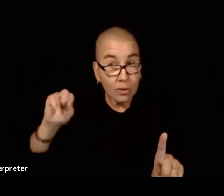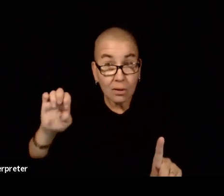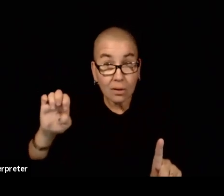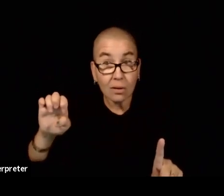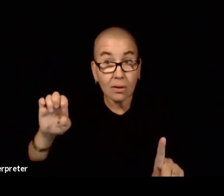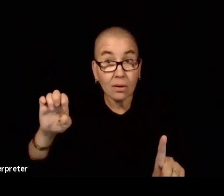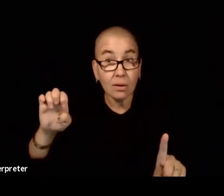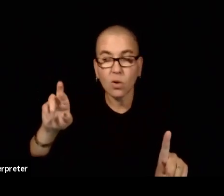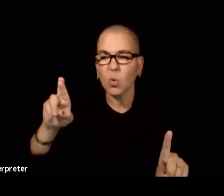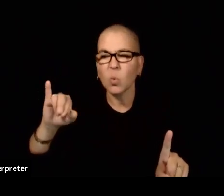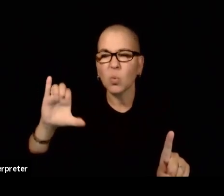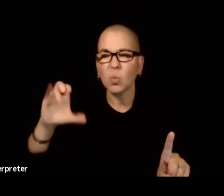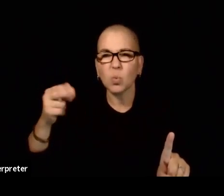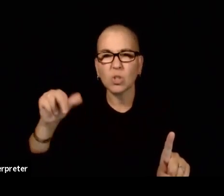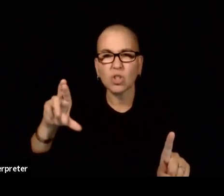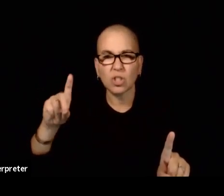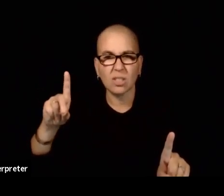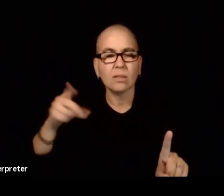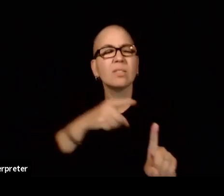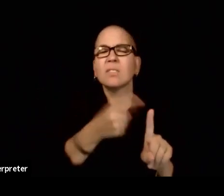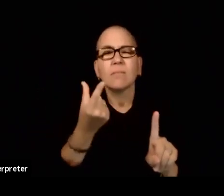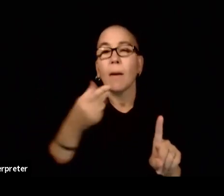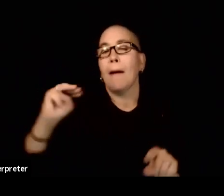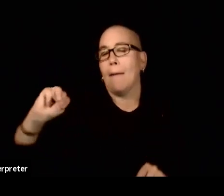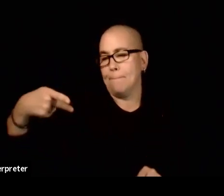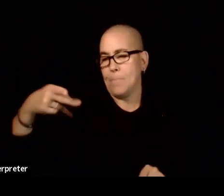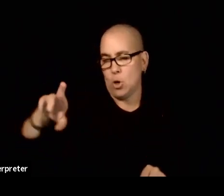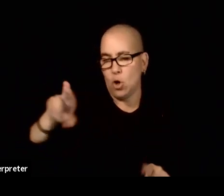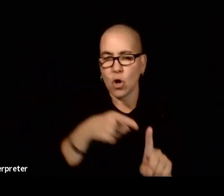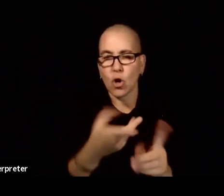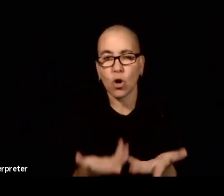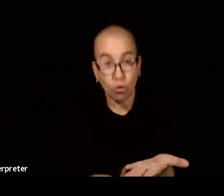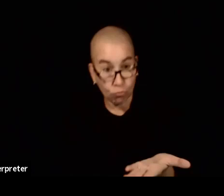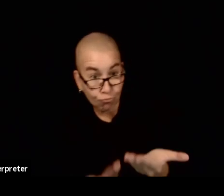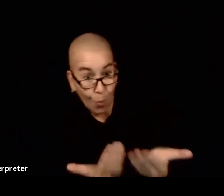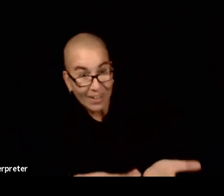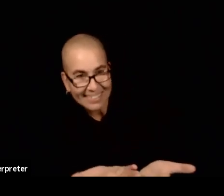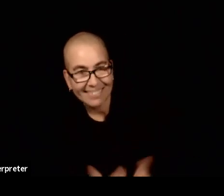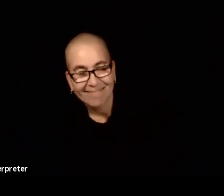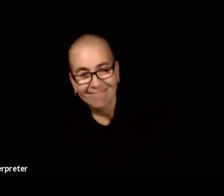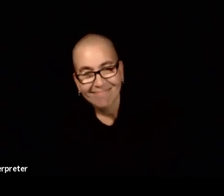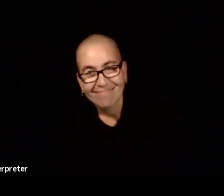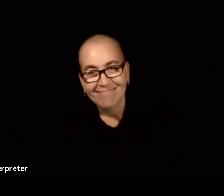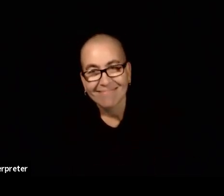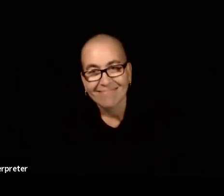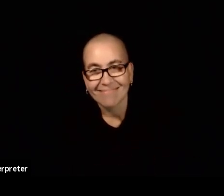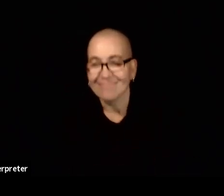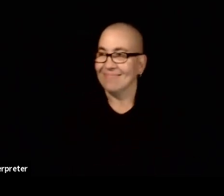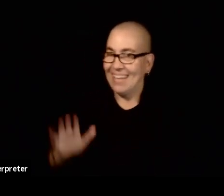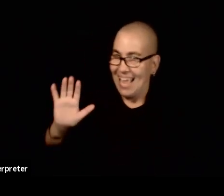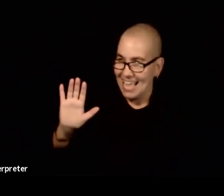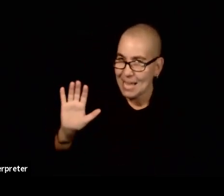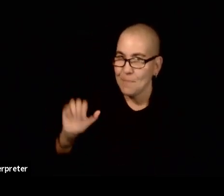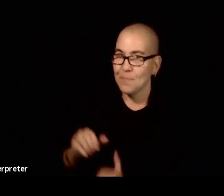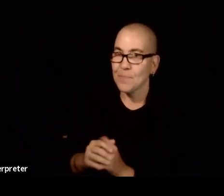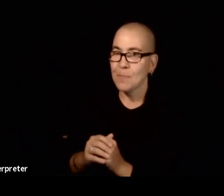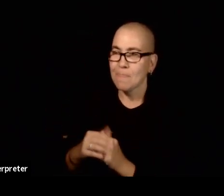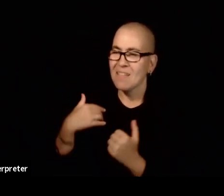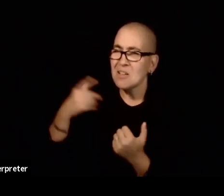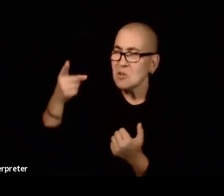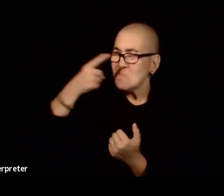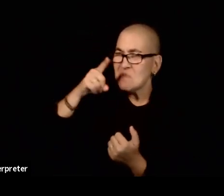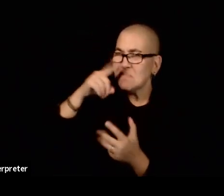ahead. Yeah, I was hoping you could first talk a little bit more about the saliva test Governor Walz